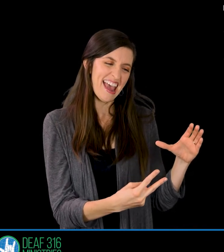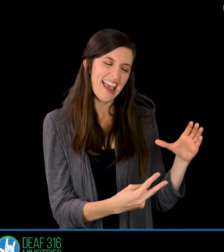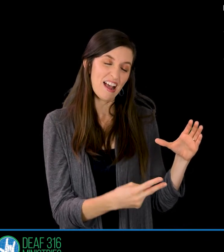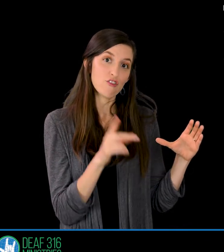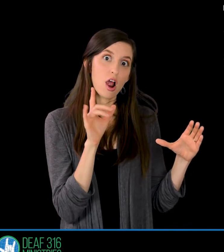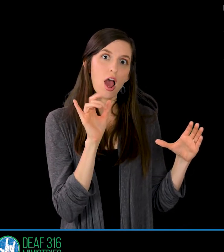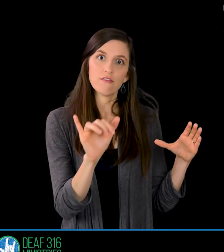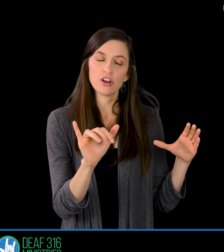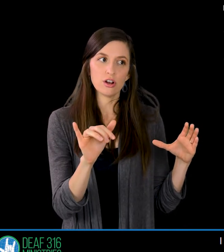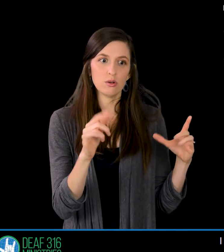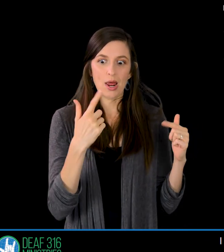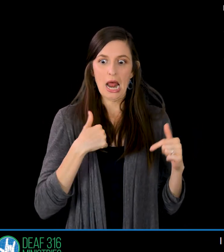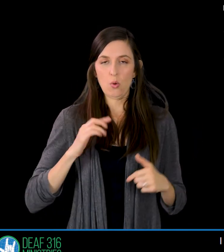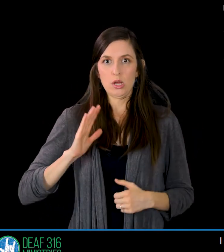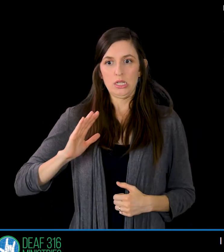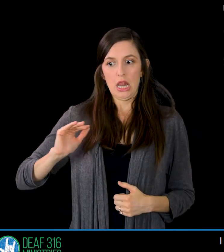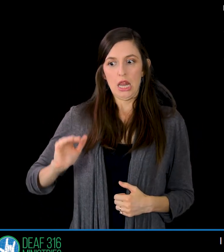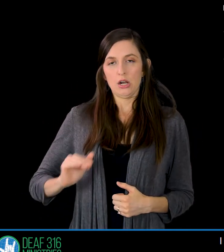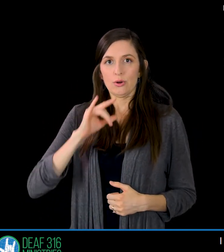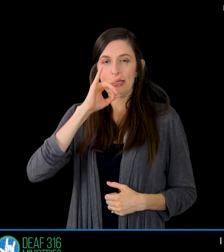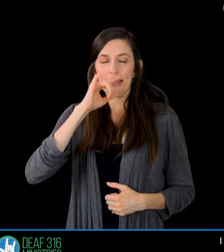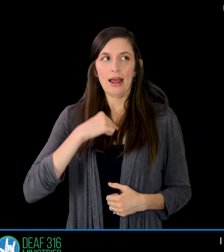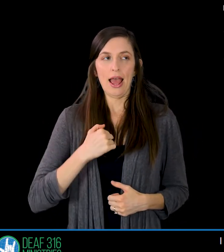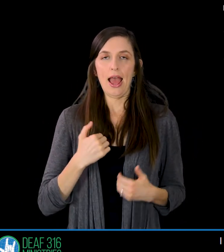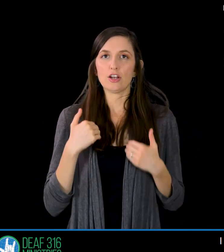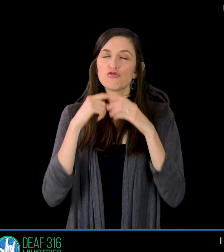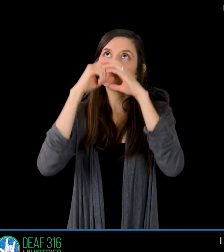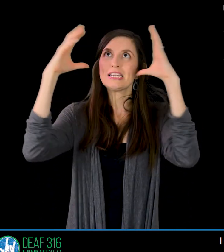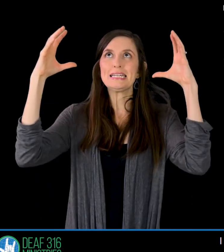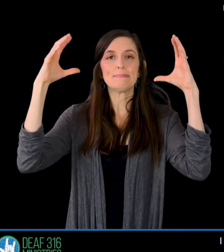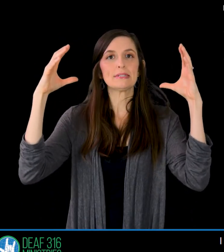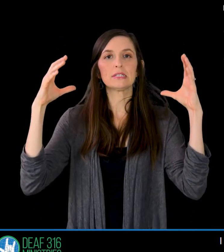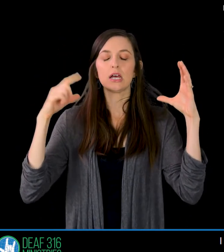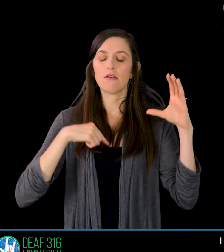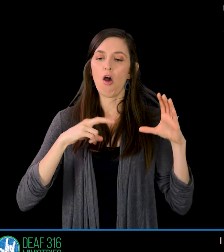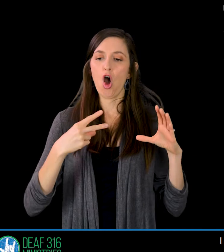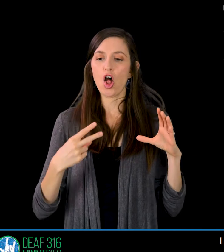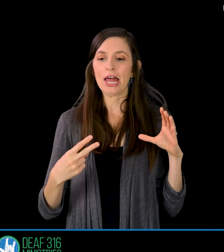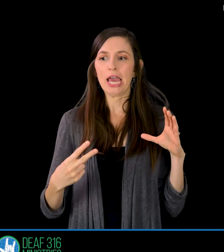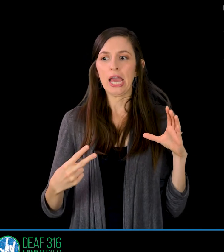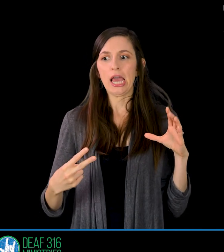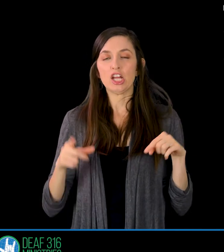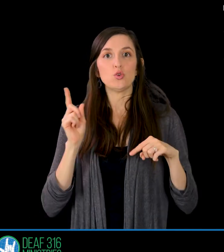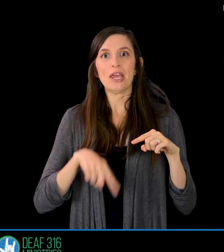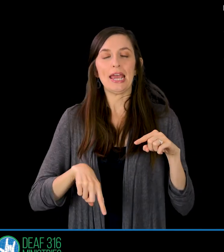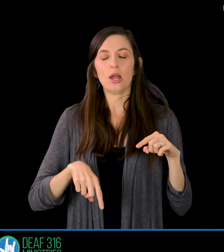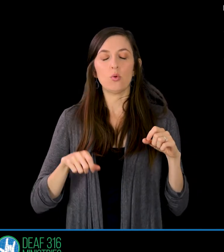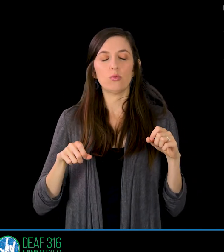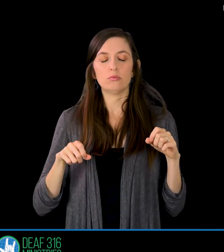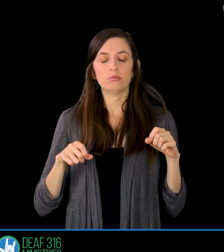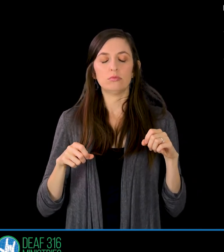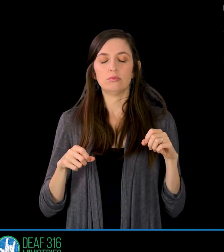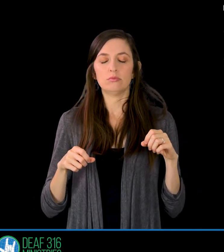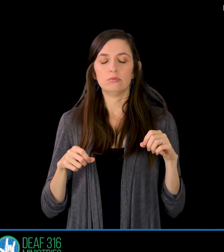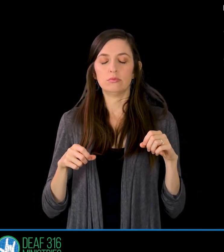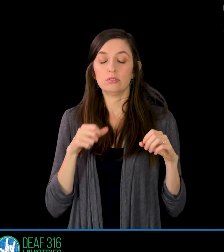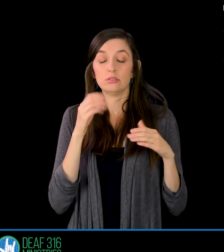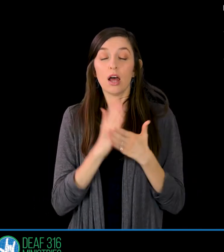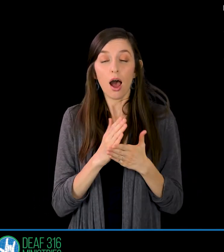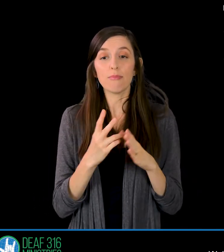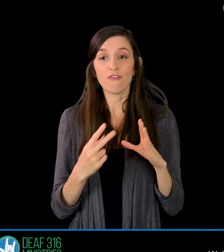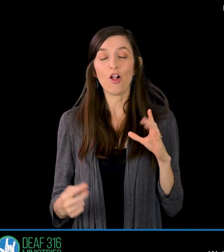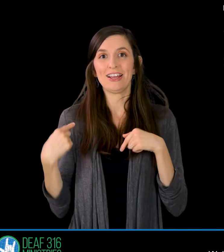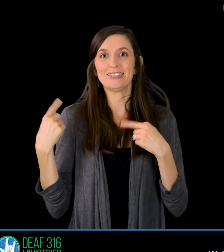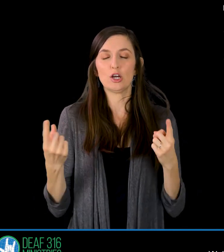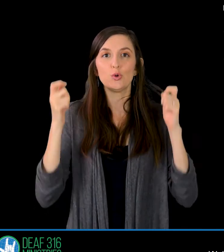bottomless pit you're falling forever I had dreams about that when I was a kid I bet we all did falling and you can't stop falling until